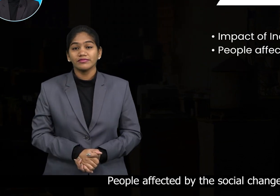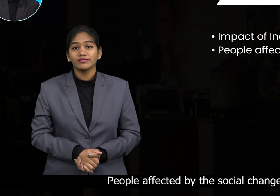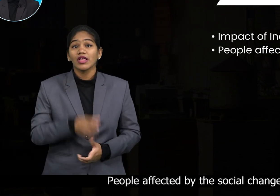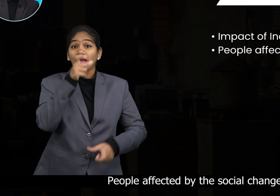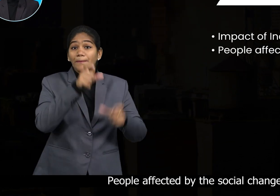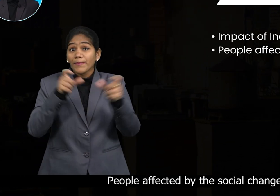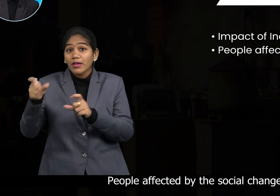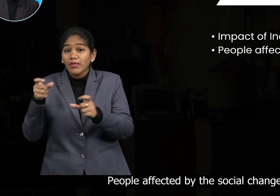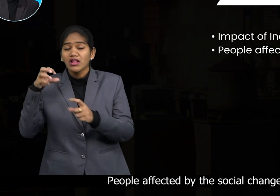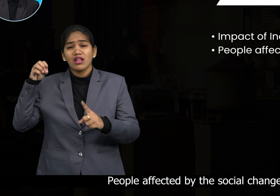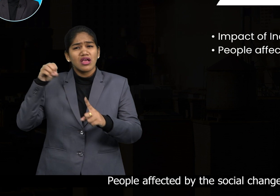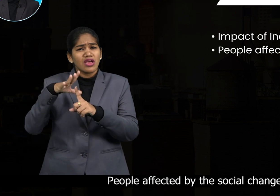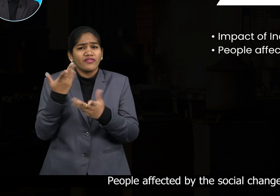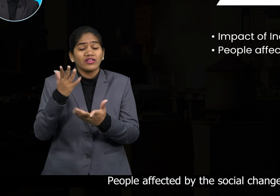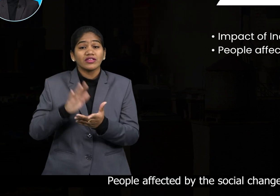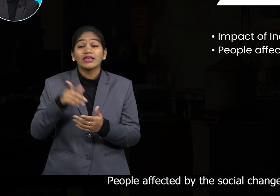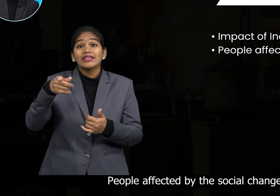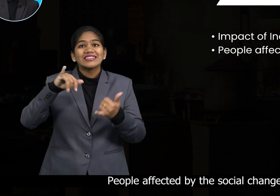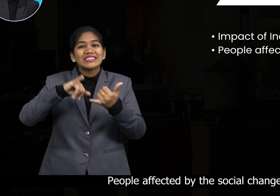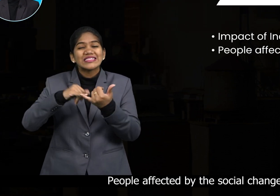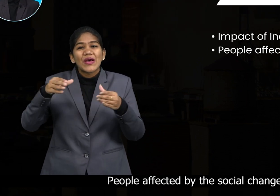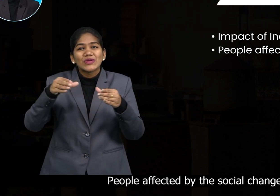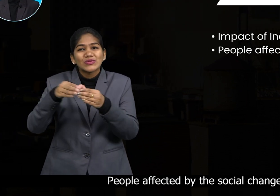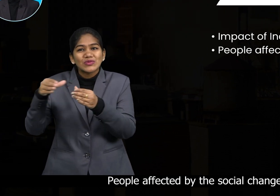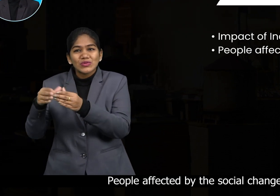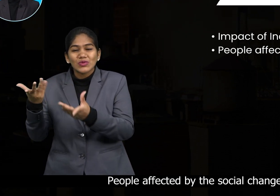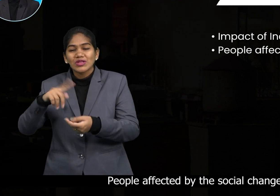people affected by the social change,